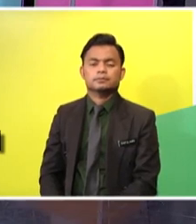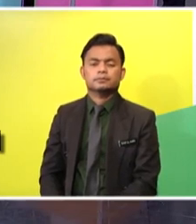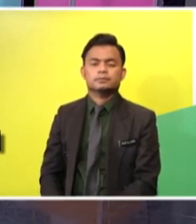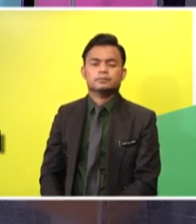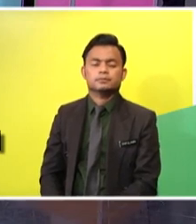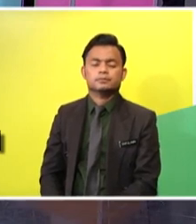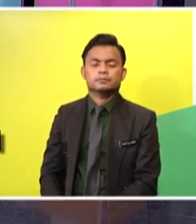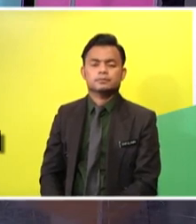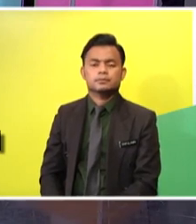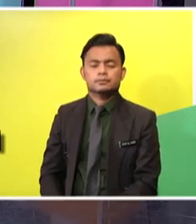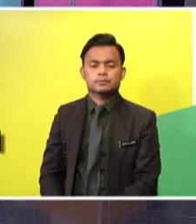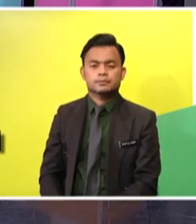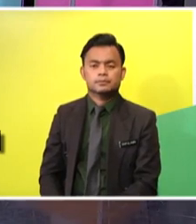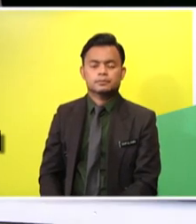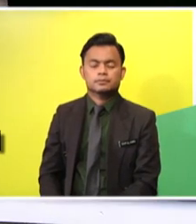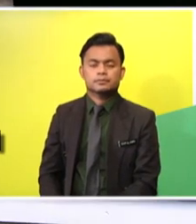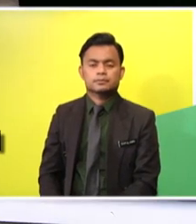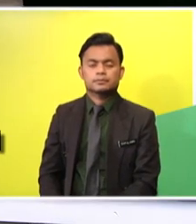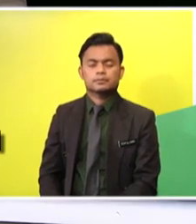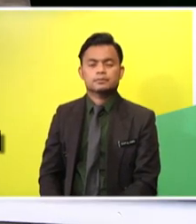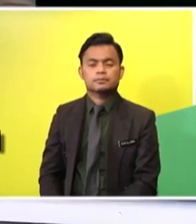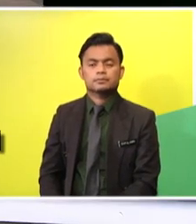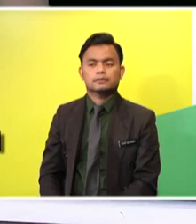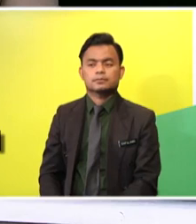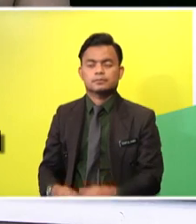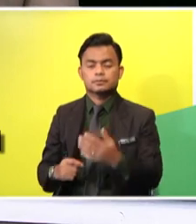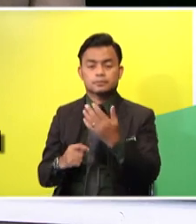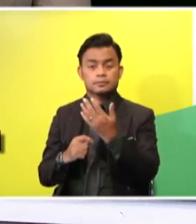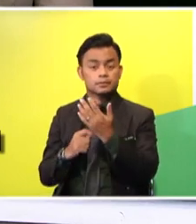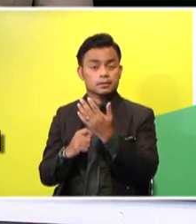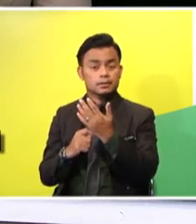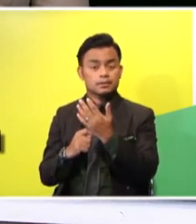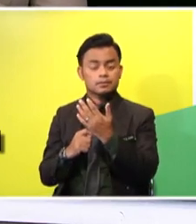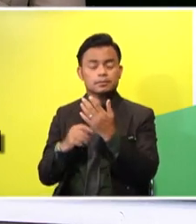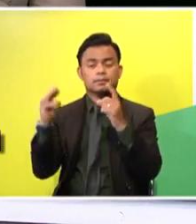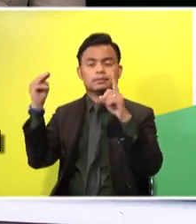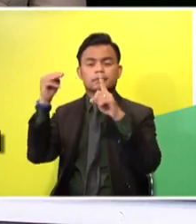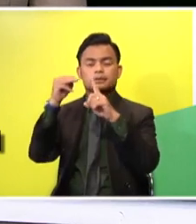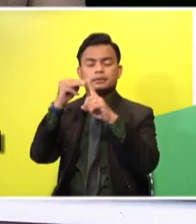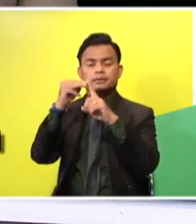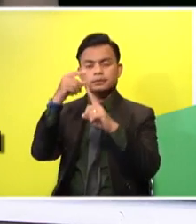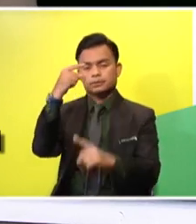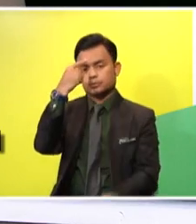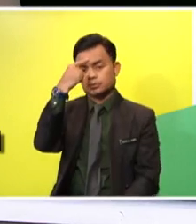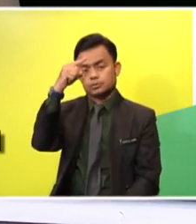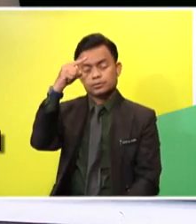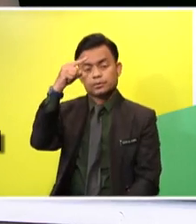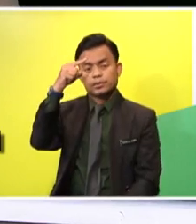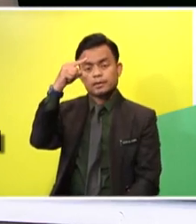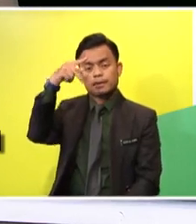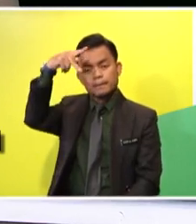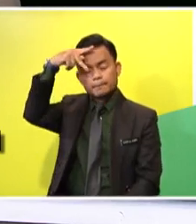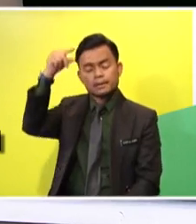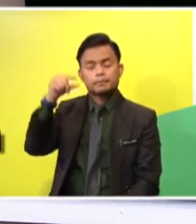1 and now we are going to add 5 more. Oh, I'm gonna add 1 for Ping Ping. They are doing